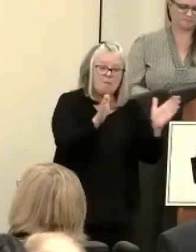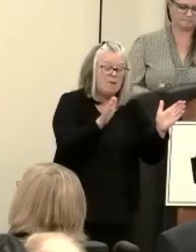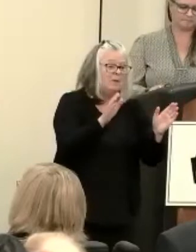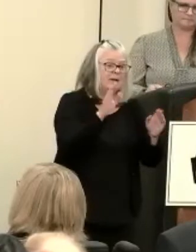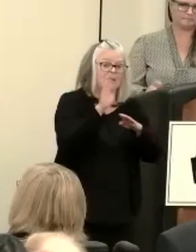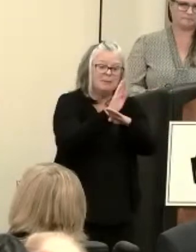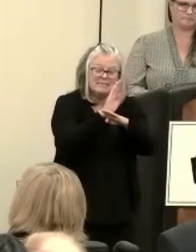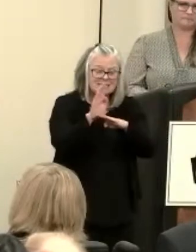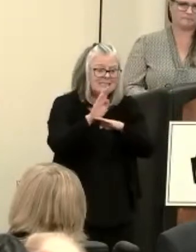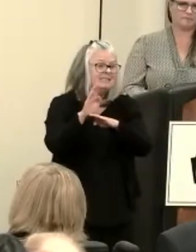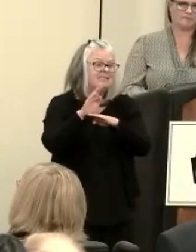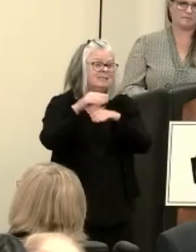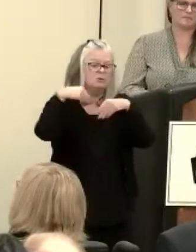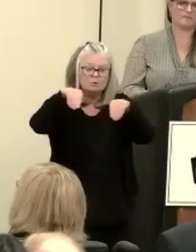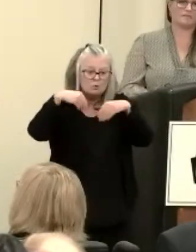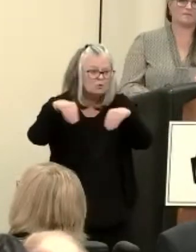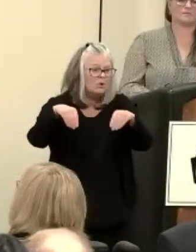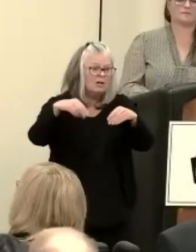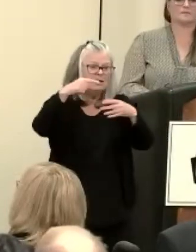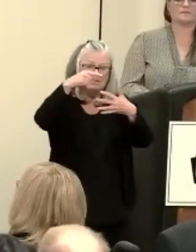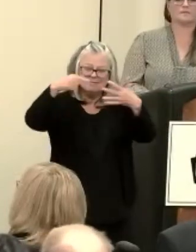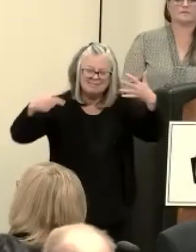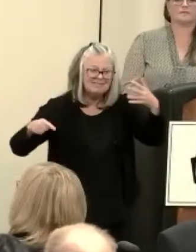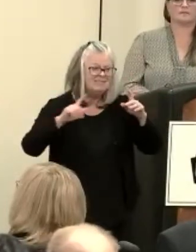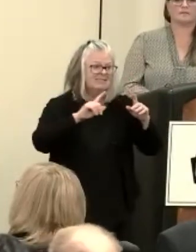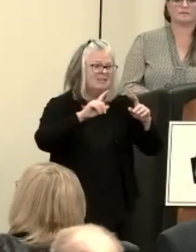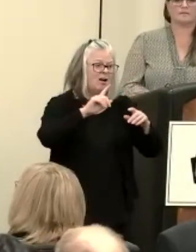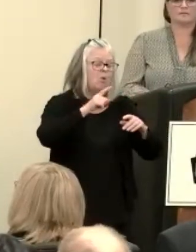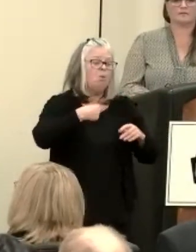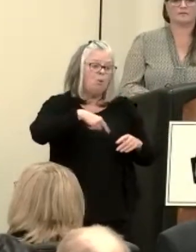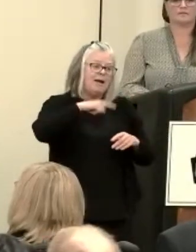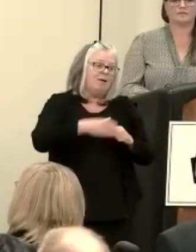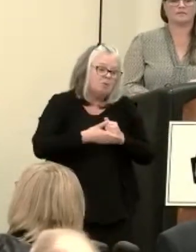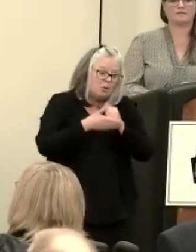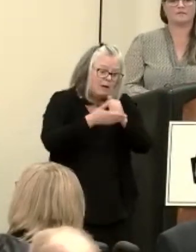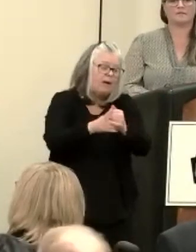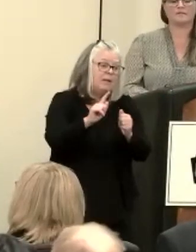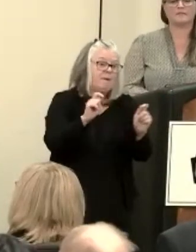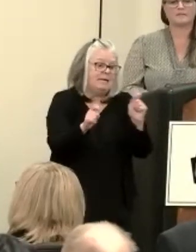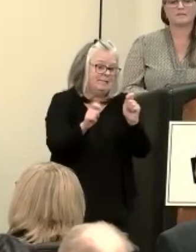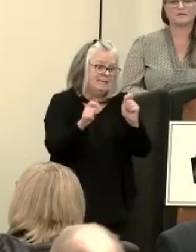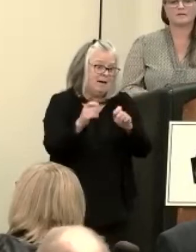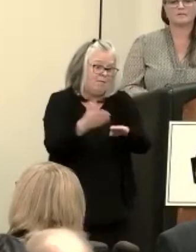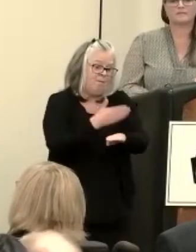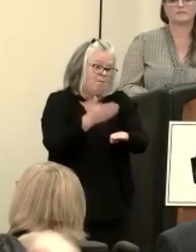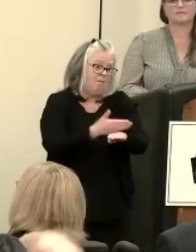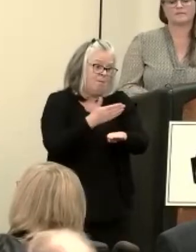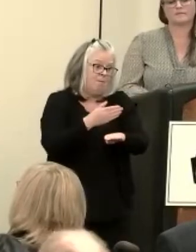businesses, retail stores, or other entities, to adapt and modernize